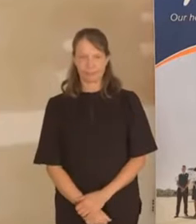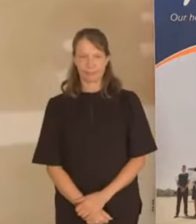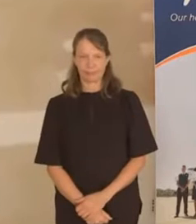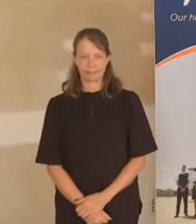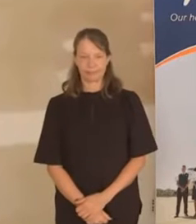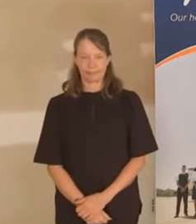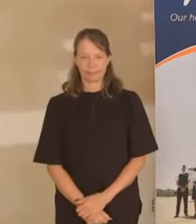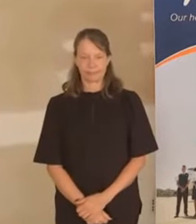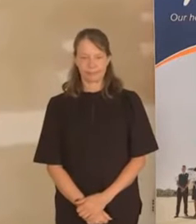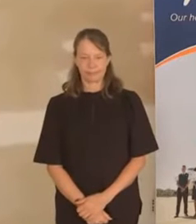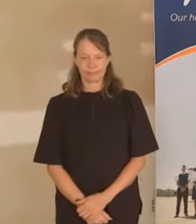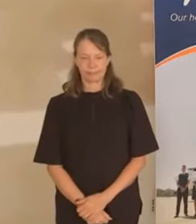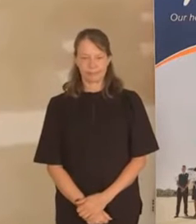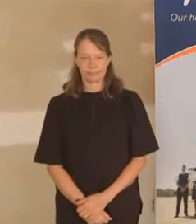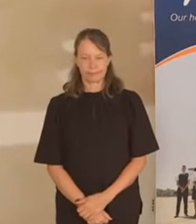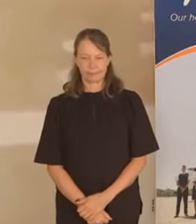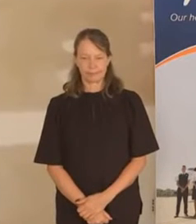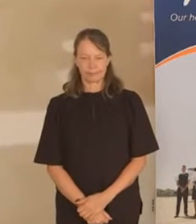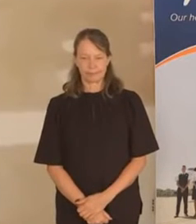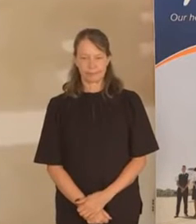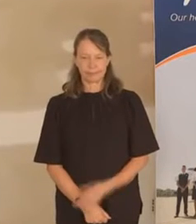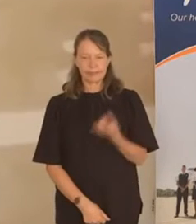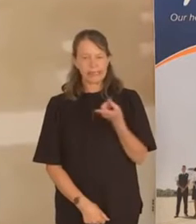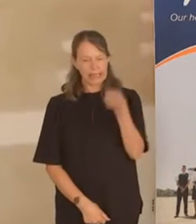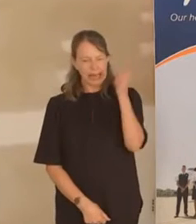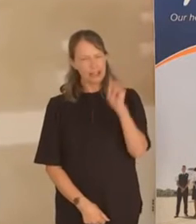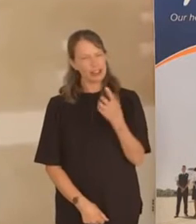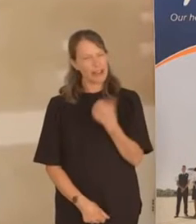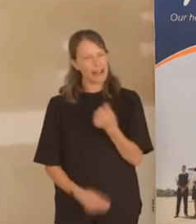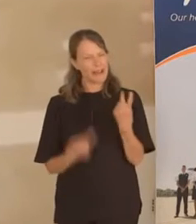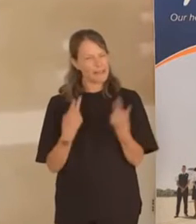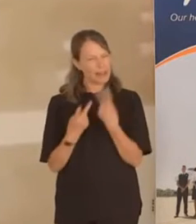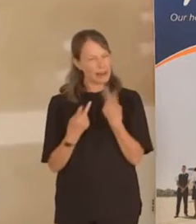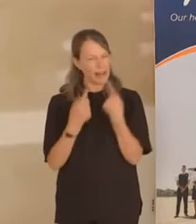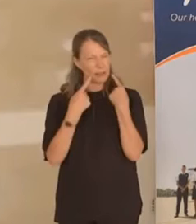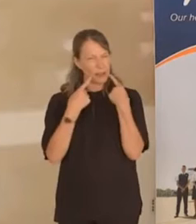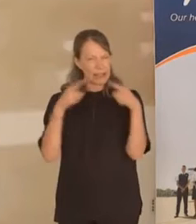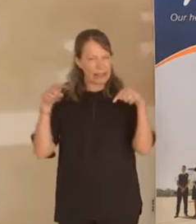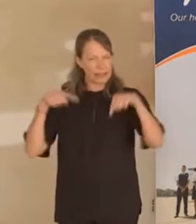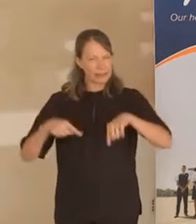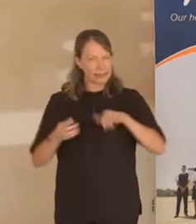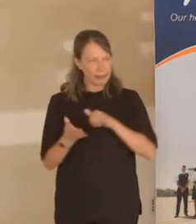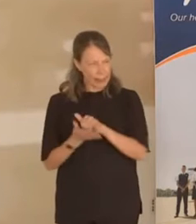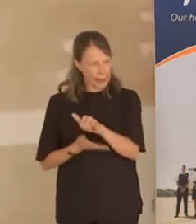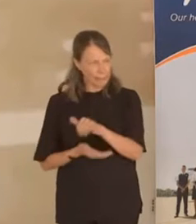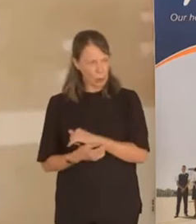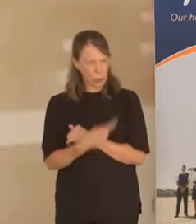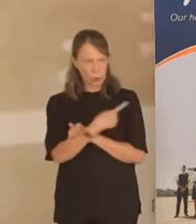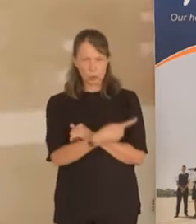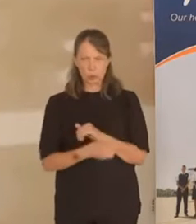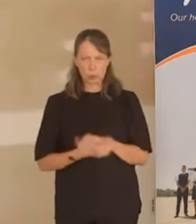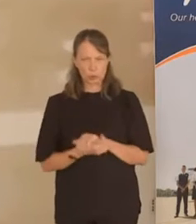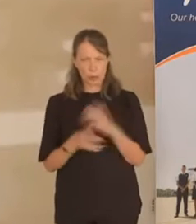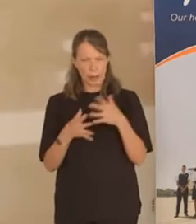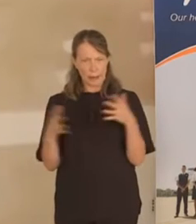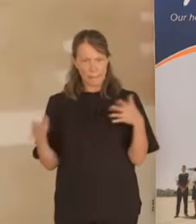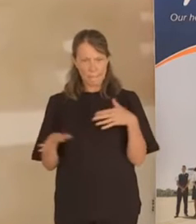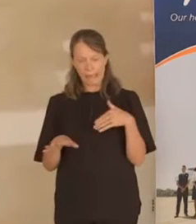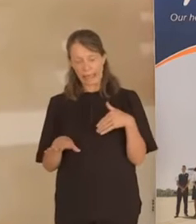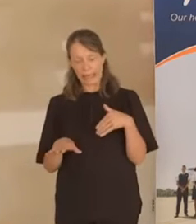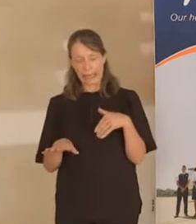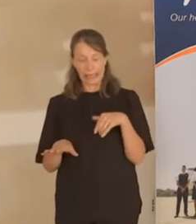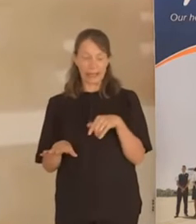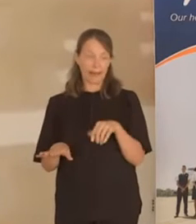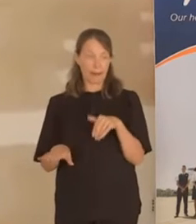another major announcement just over at Gate 49 that we were going to. It's been a pretty turbulent year for everyone. Are